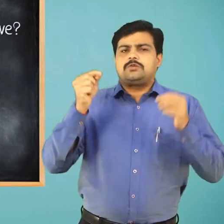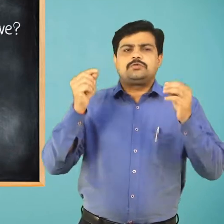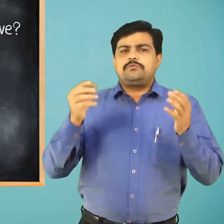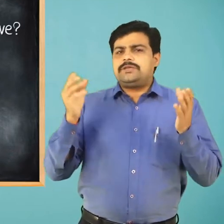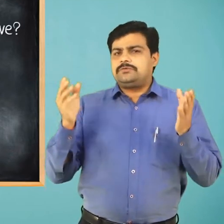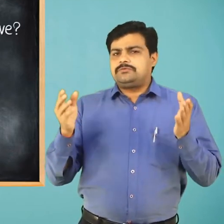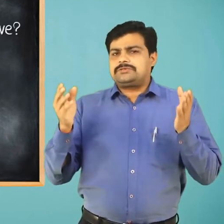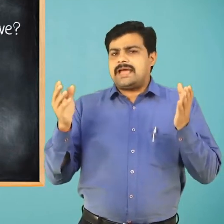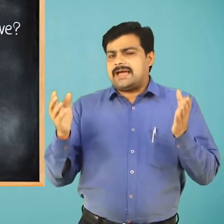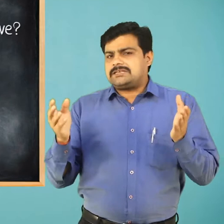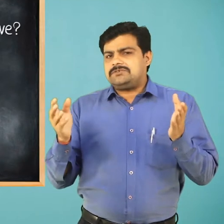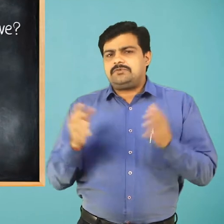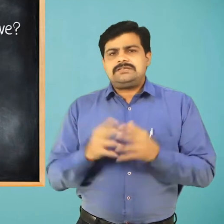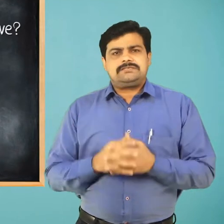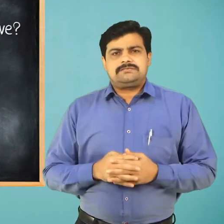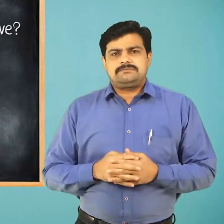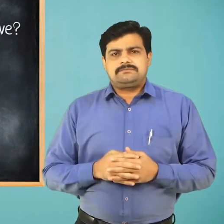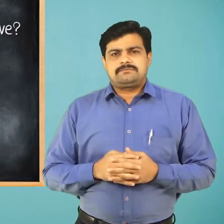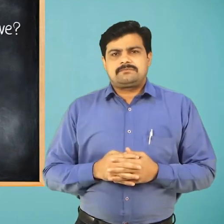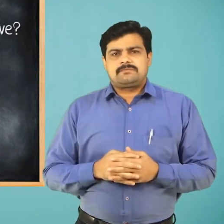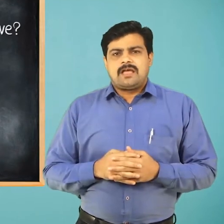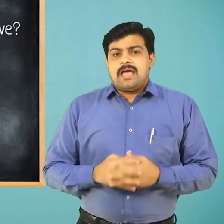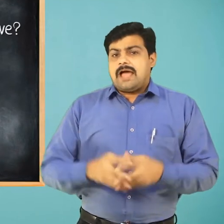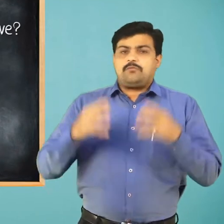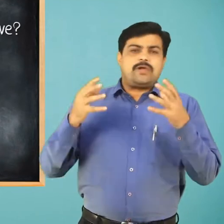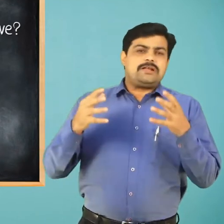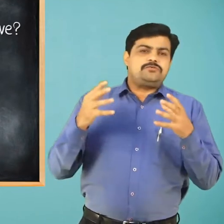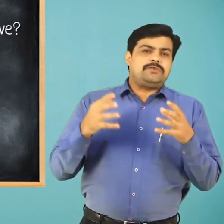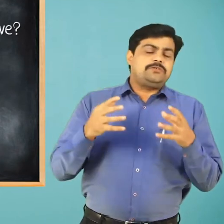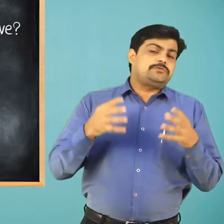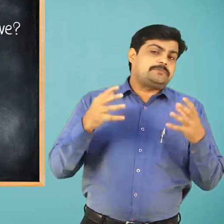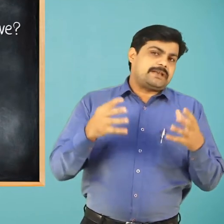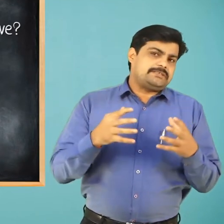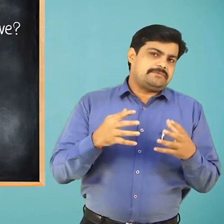we use active voice? And where do we use passive?